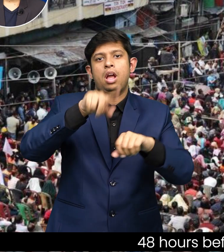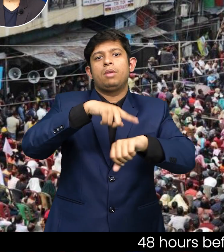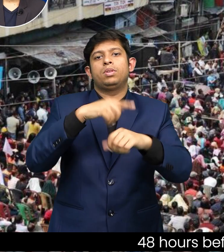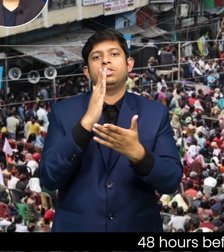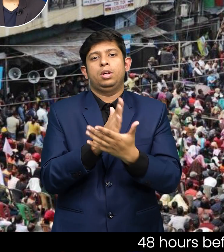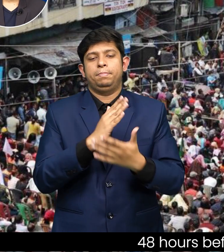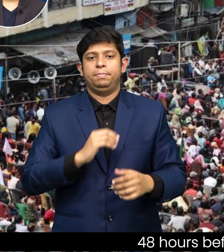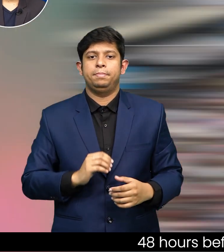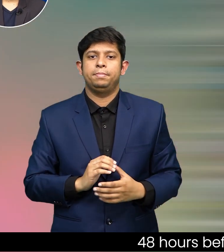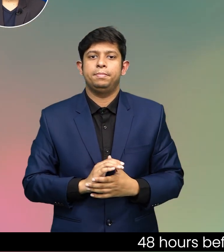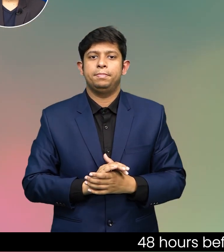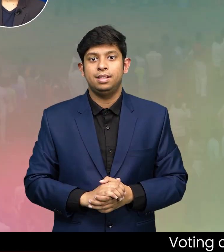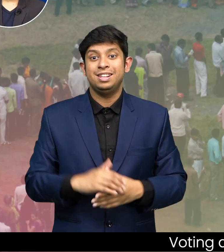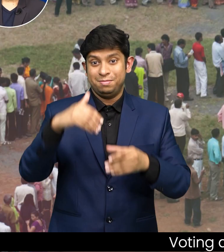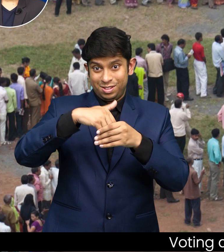day.